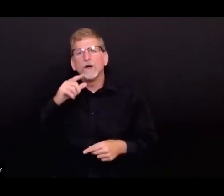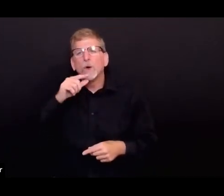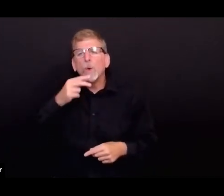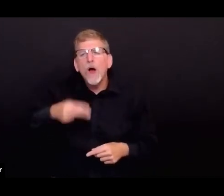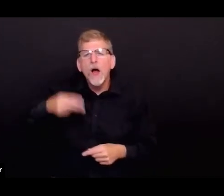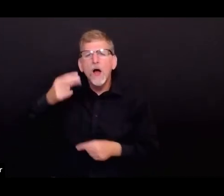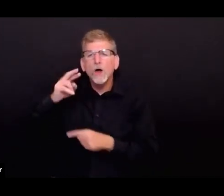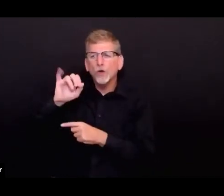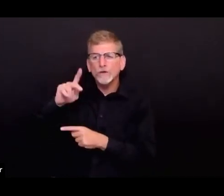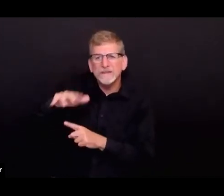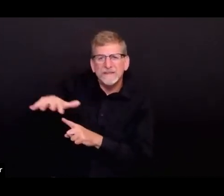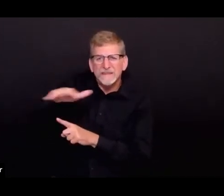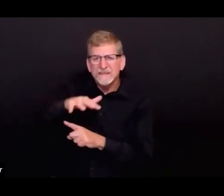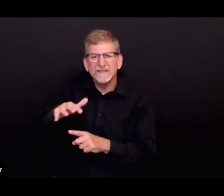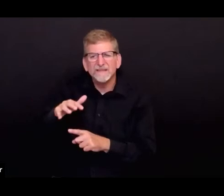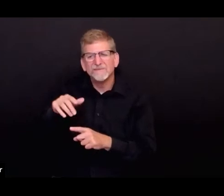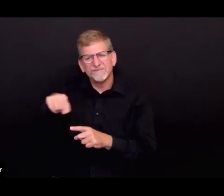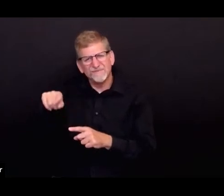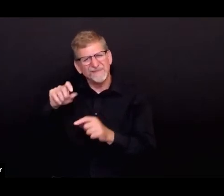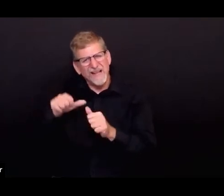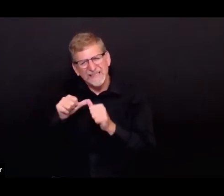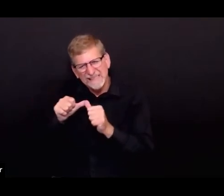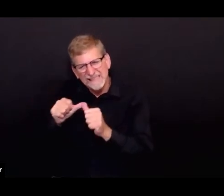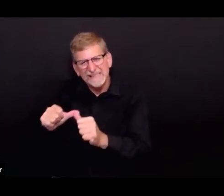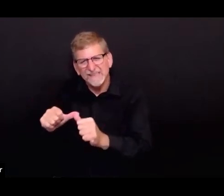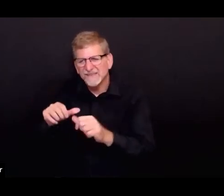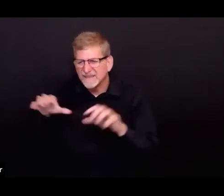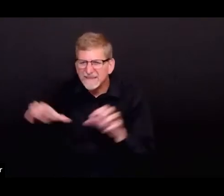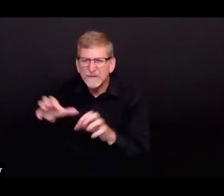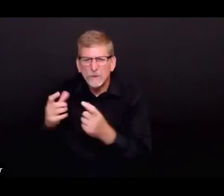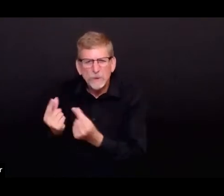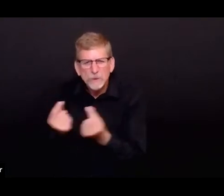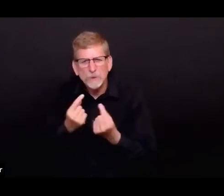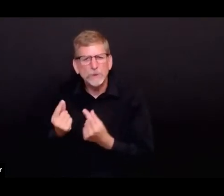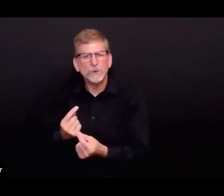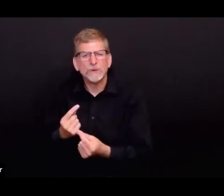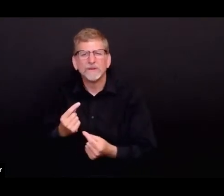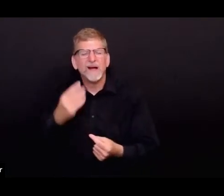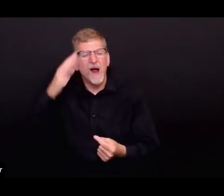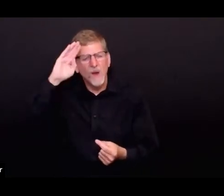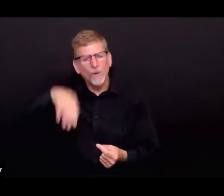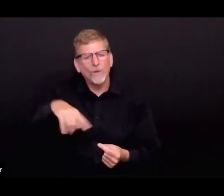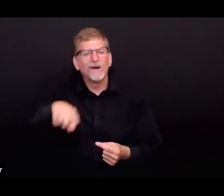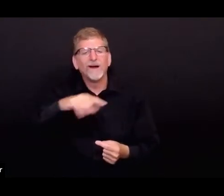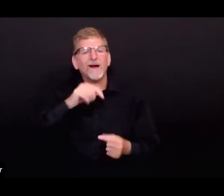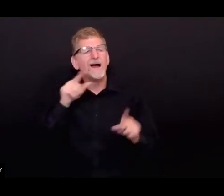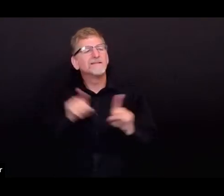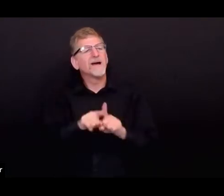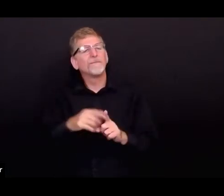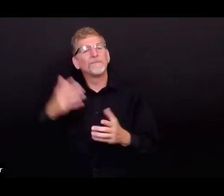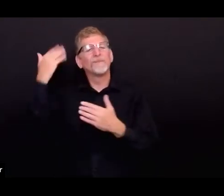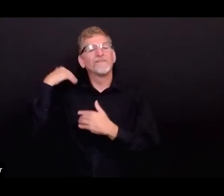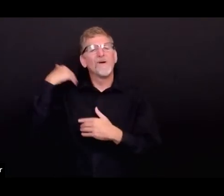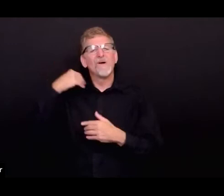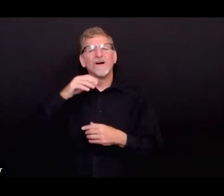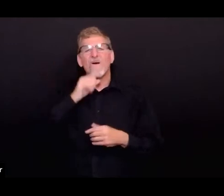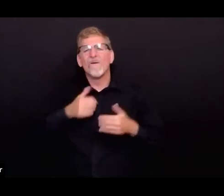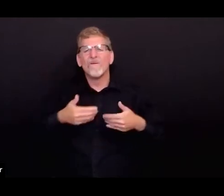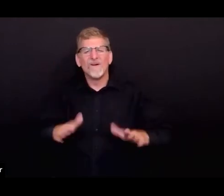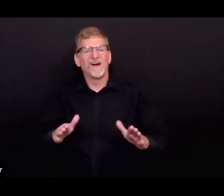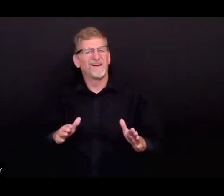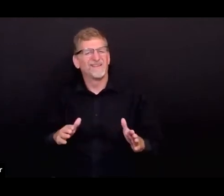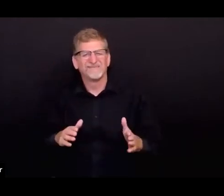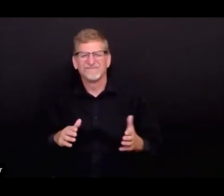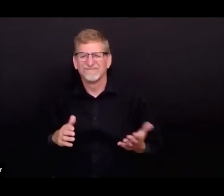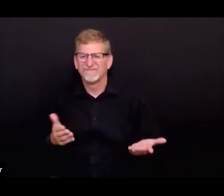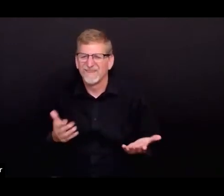an altered fashion, but better than the alternatives we've seen. So thank you for that. We'll continue to